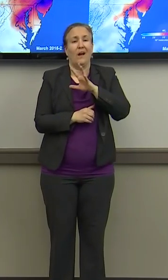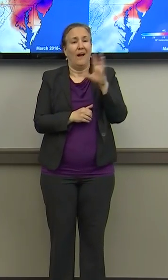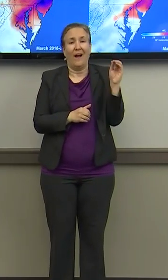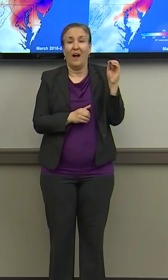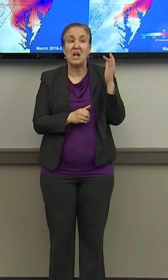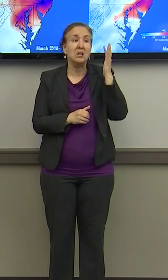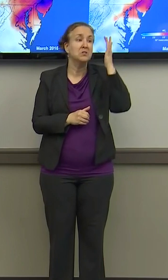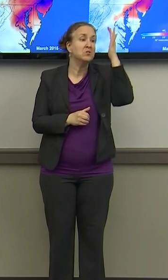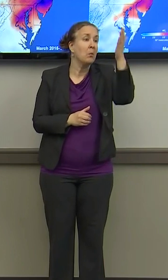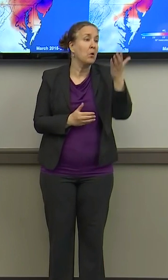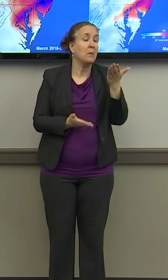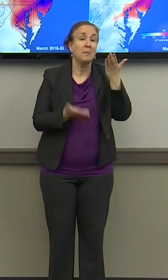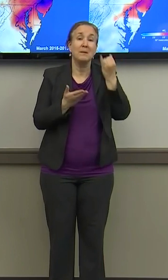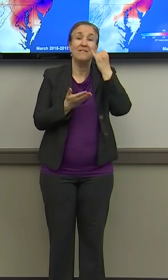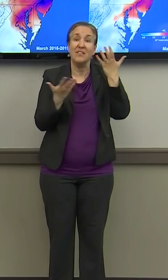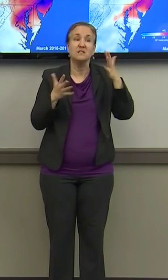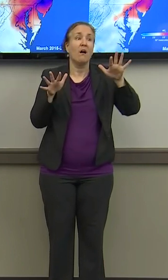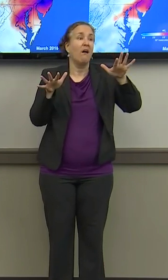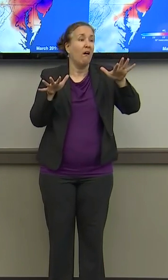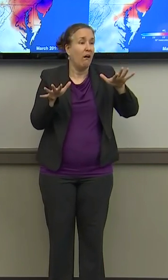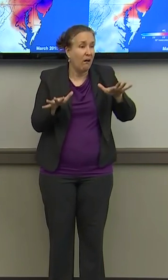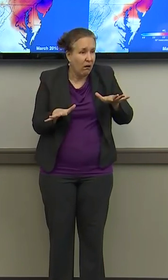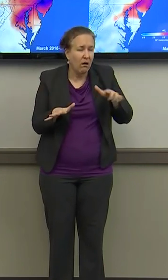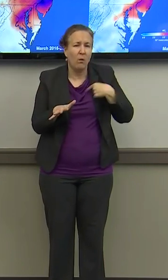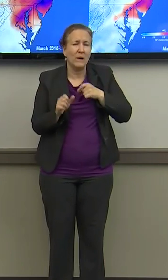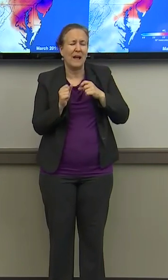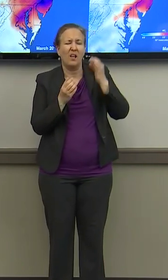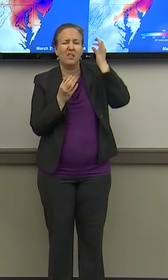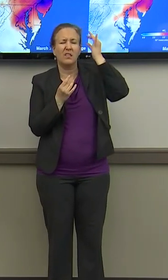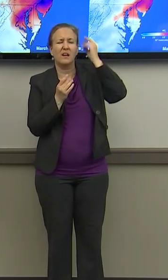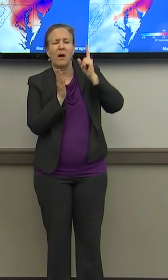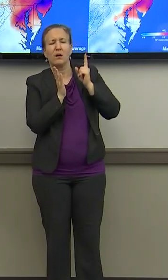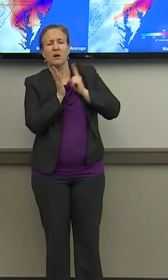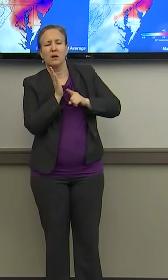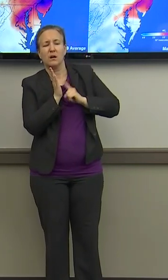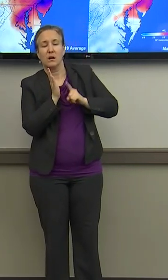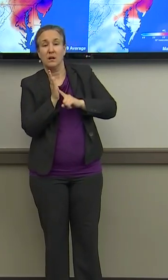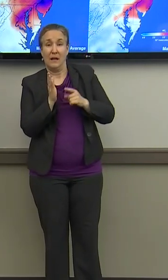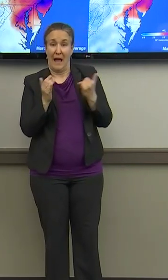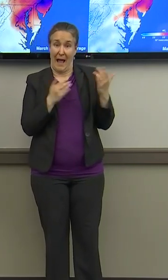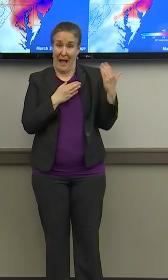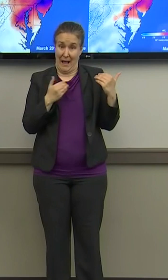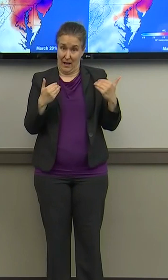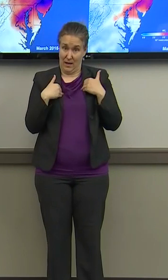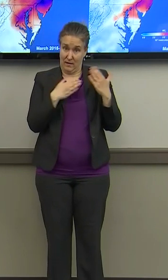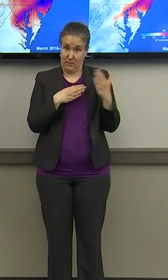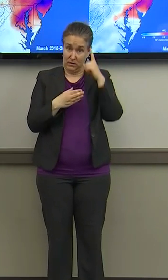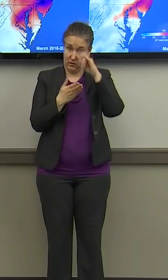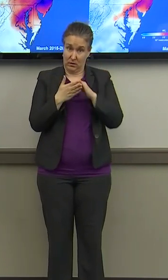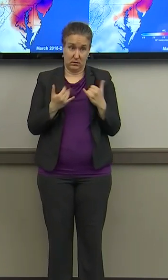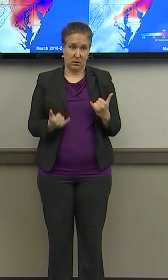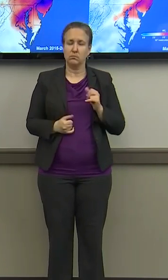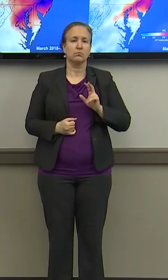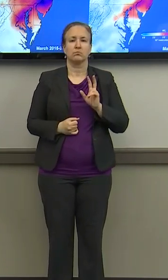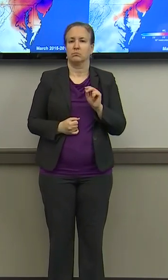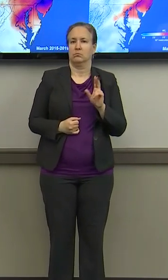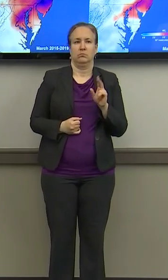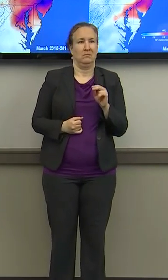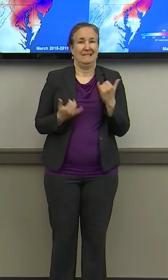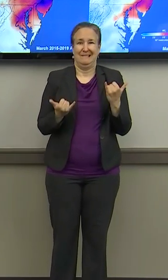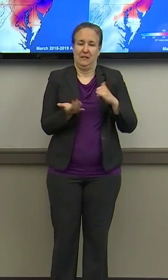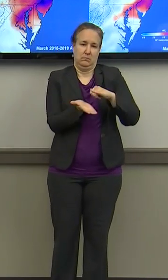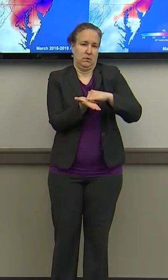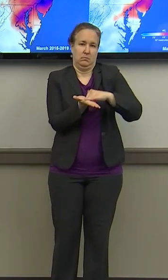some point, maybe if things calm down, it would be something we could contemplate. We don't have plans to do that right now. There's no way we could do that